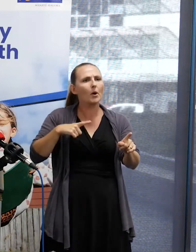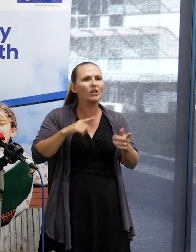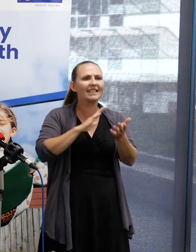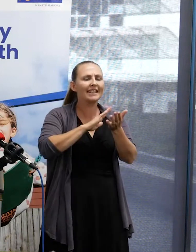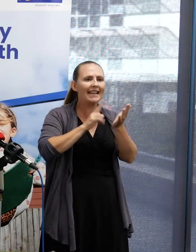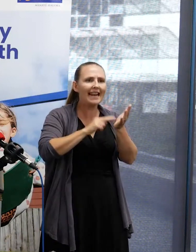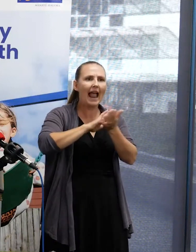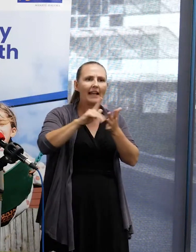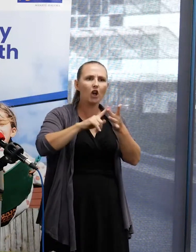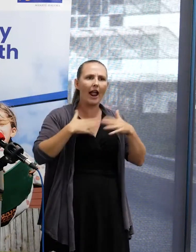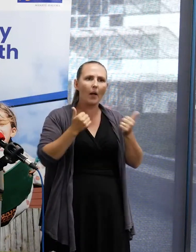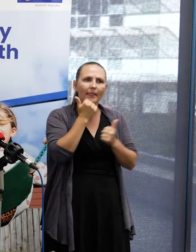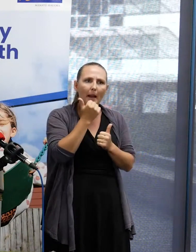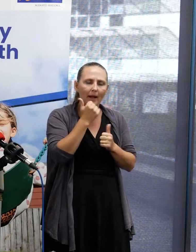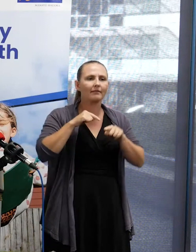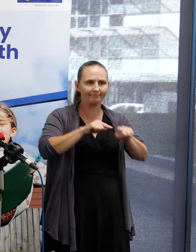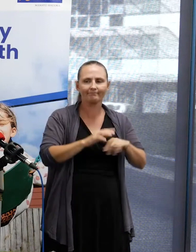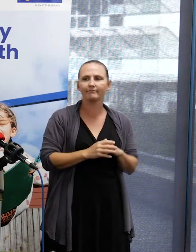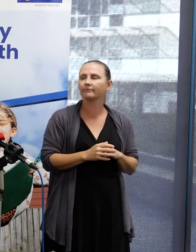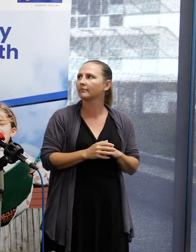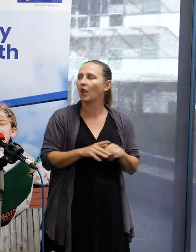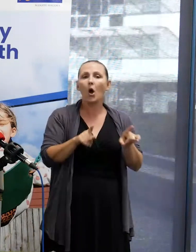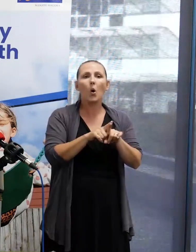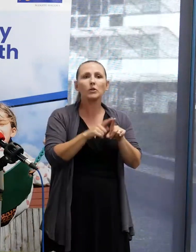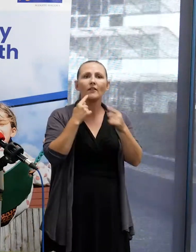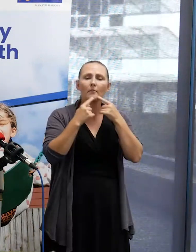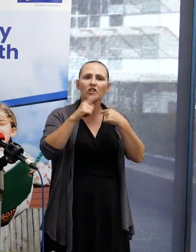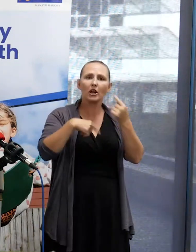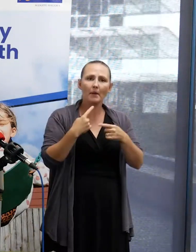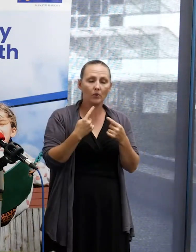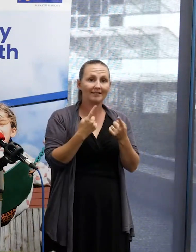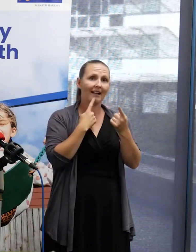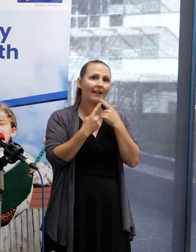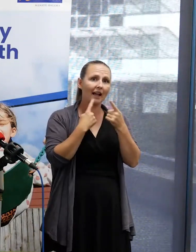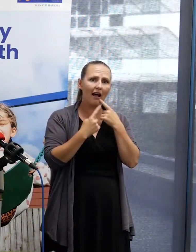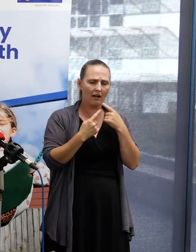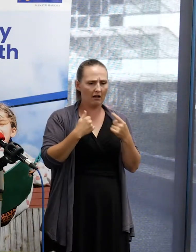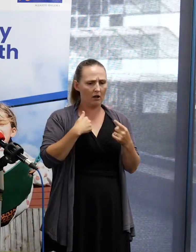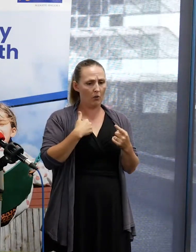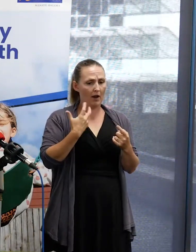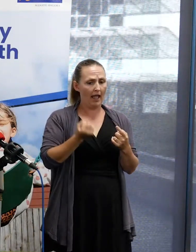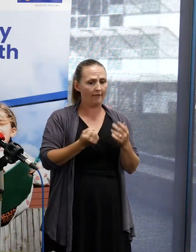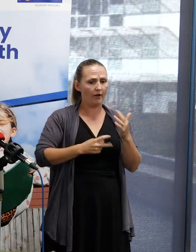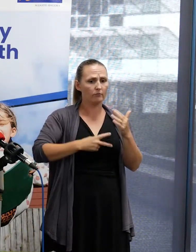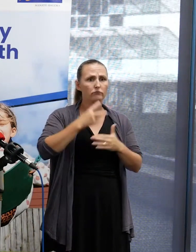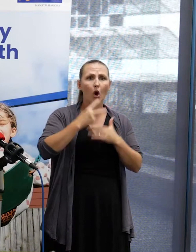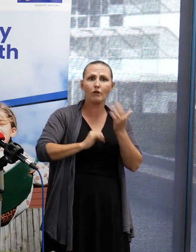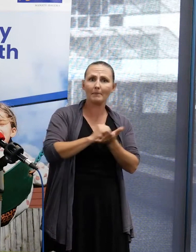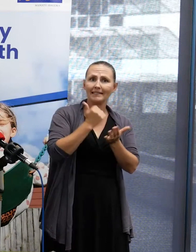suppose. We stood up a program called Who's on Location rapidly at the end of last year and